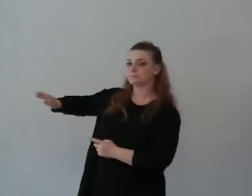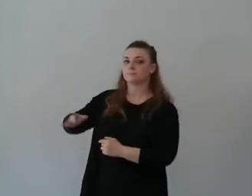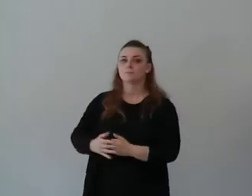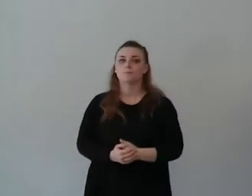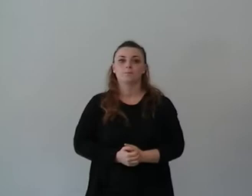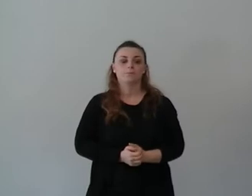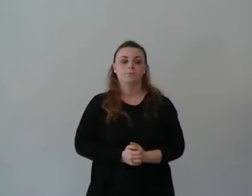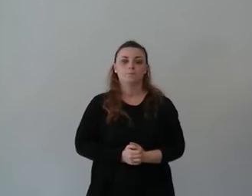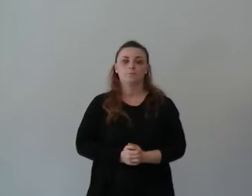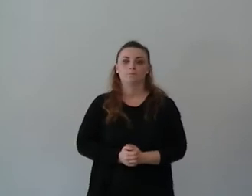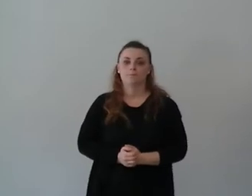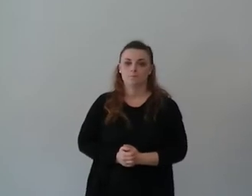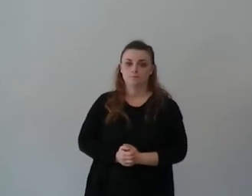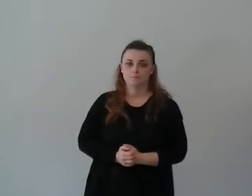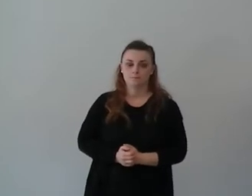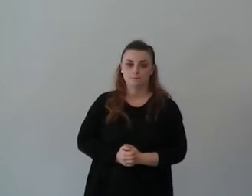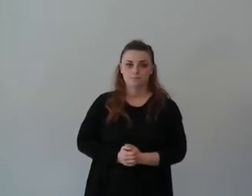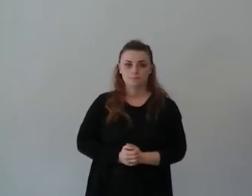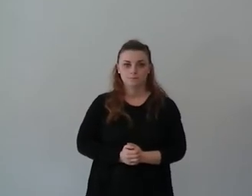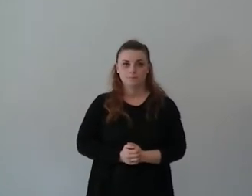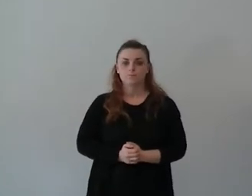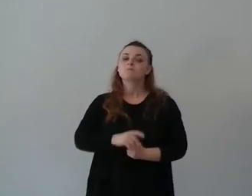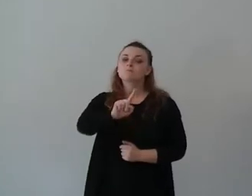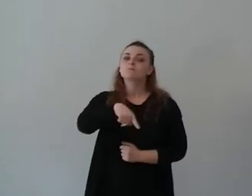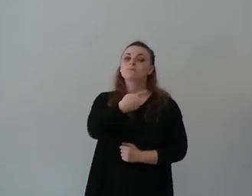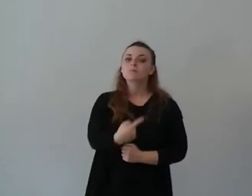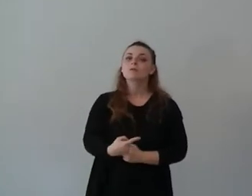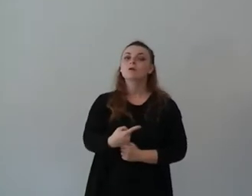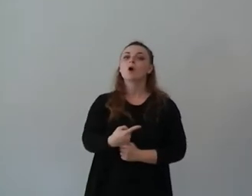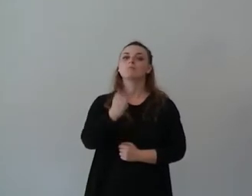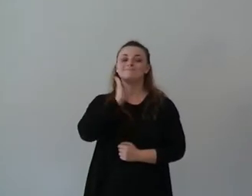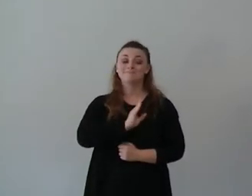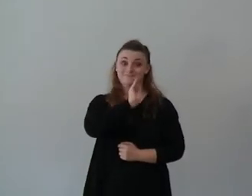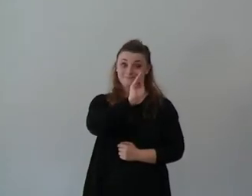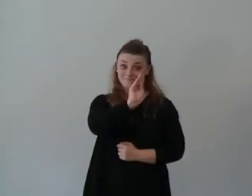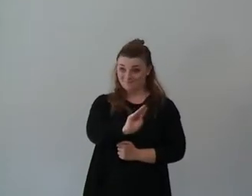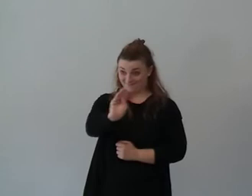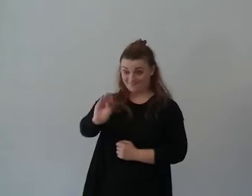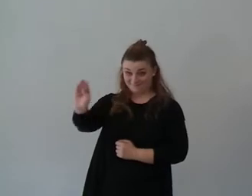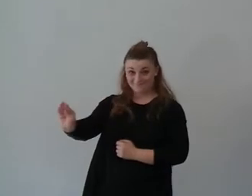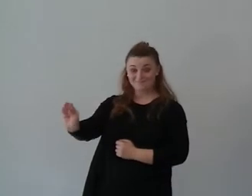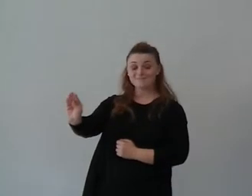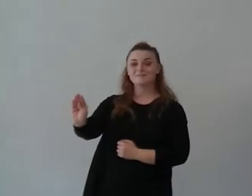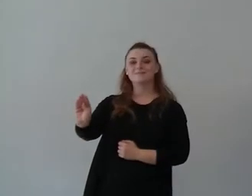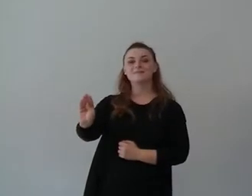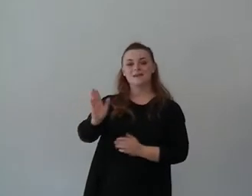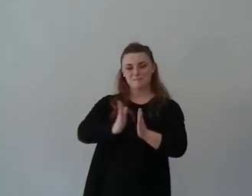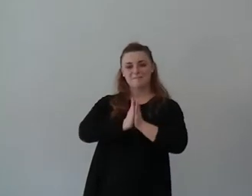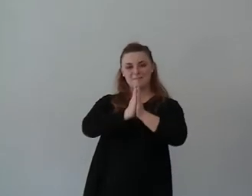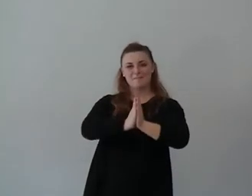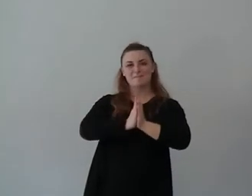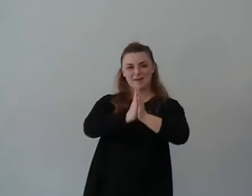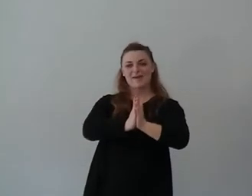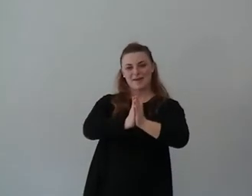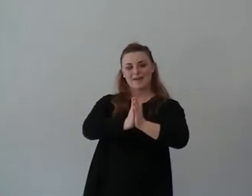quick prayer of thanks for that person in your life. E poi vi chiedo di fare una preghiera di ringraziamento per quella persona